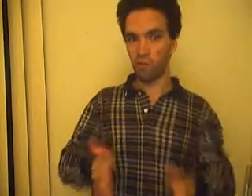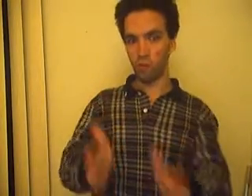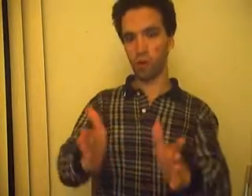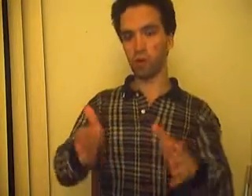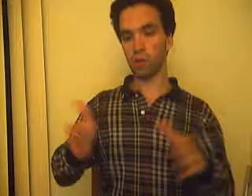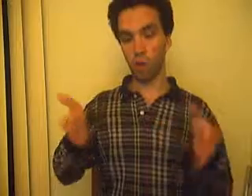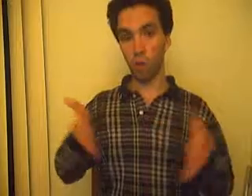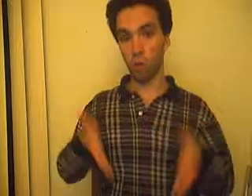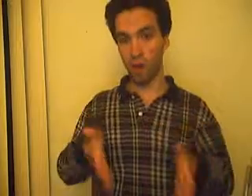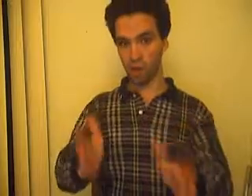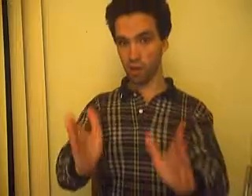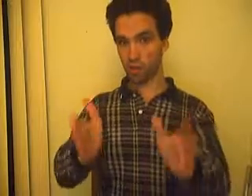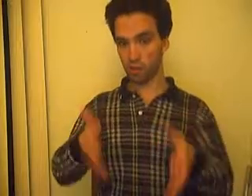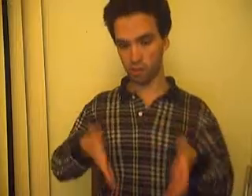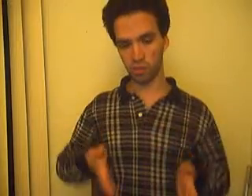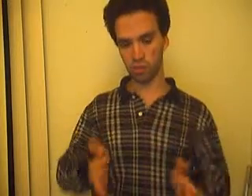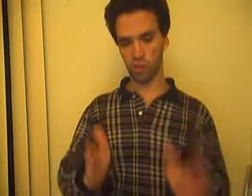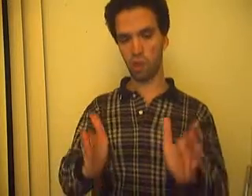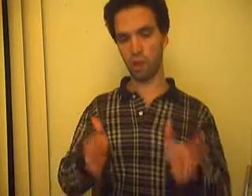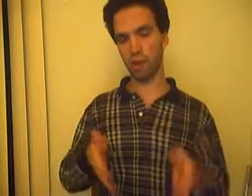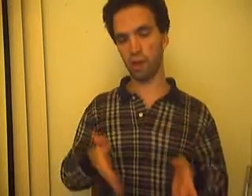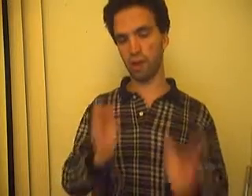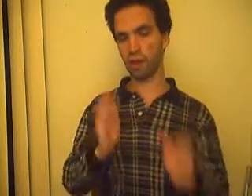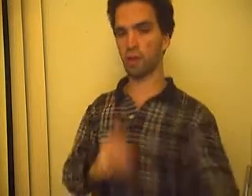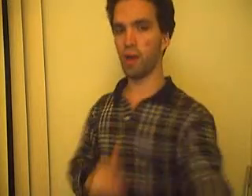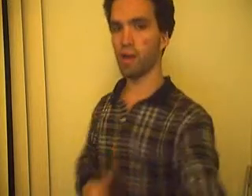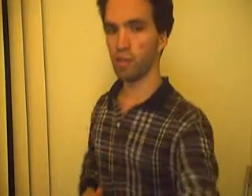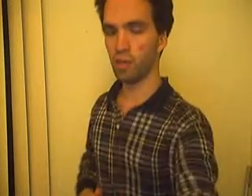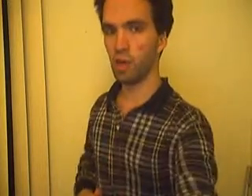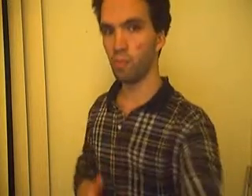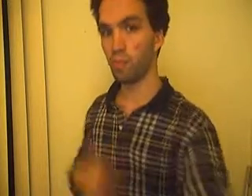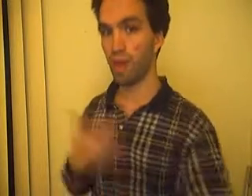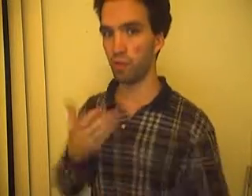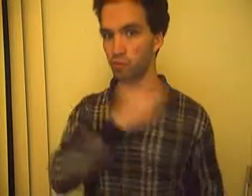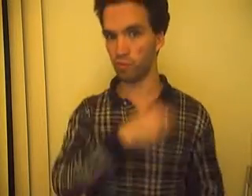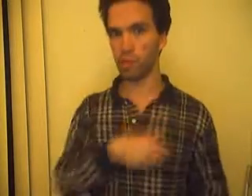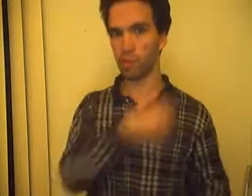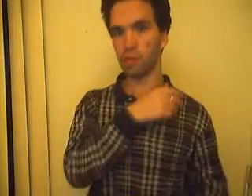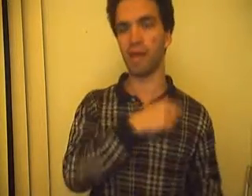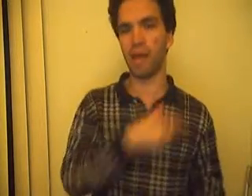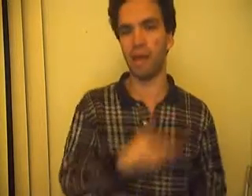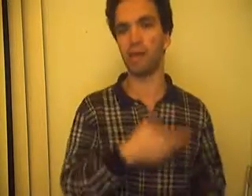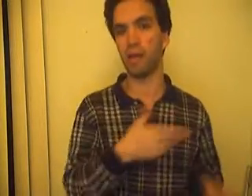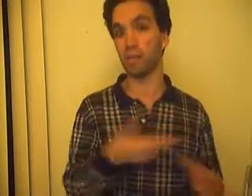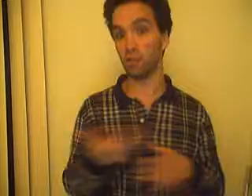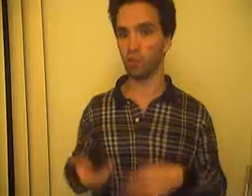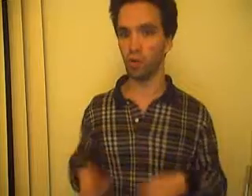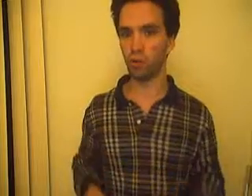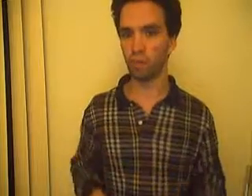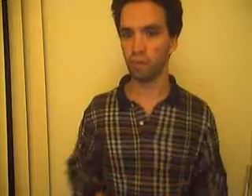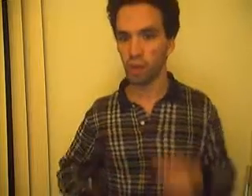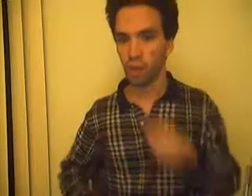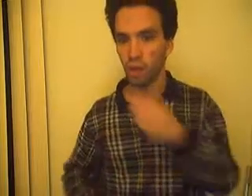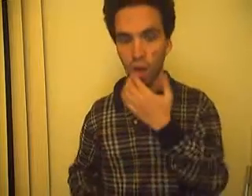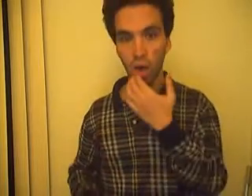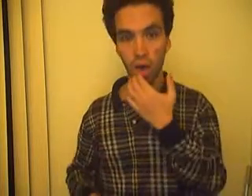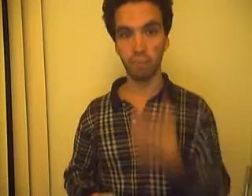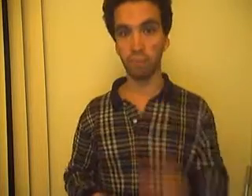for a way, this is a way, like as in a manner of doing things and as in a road,